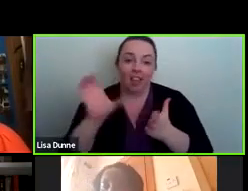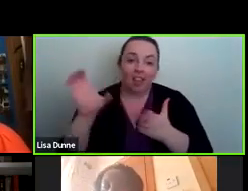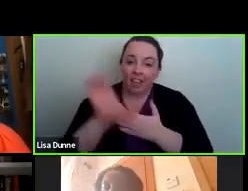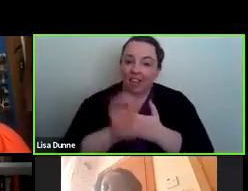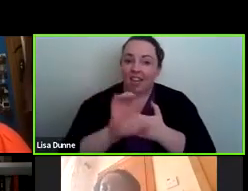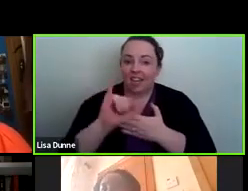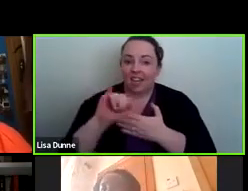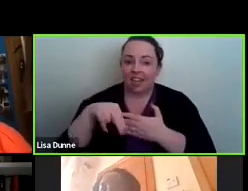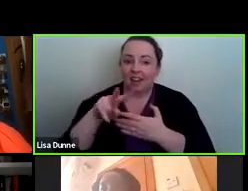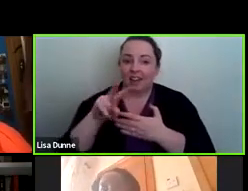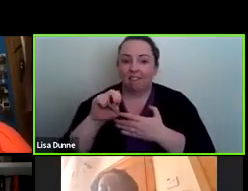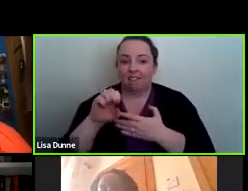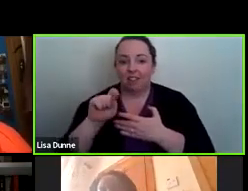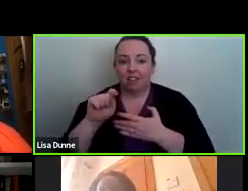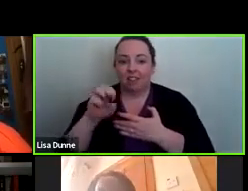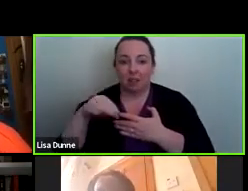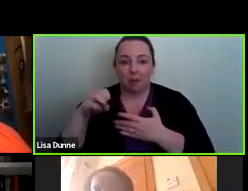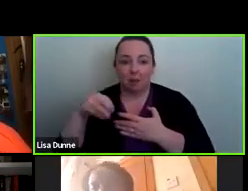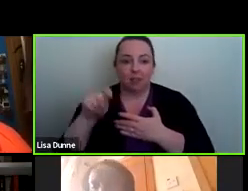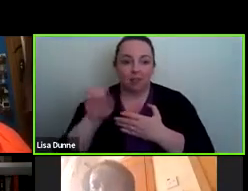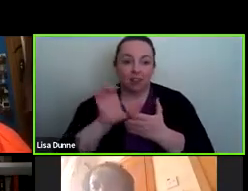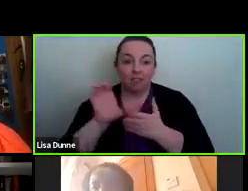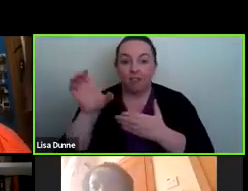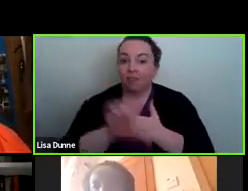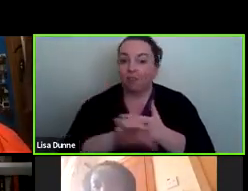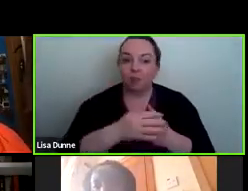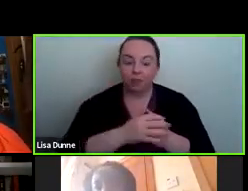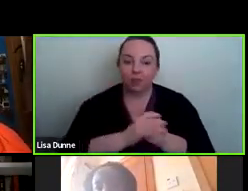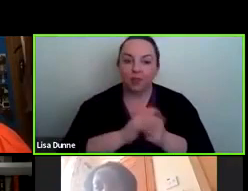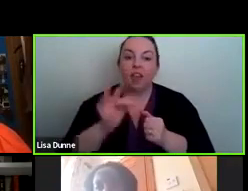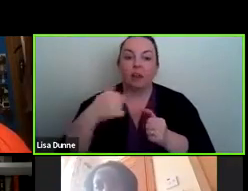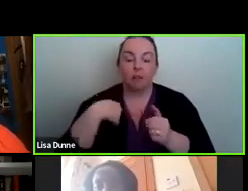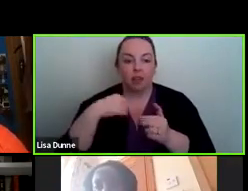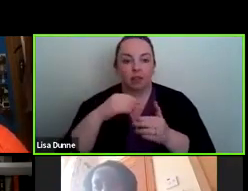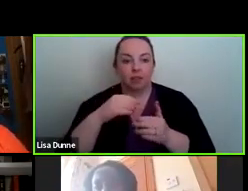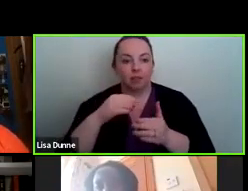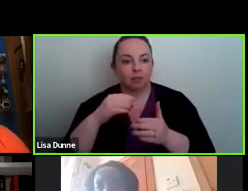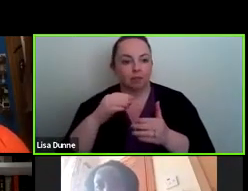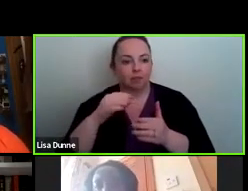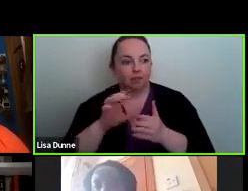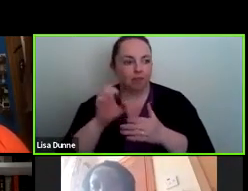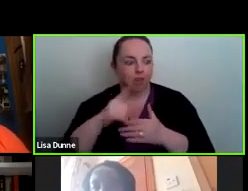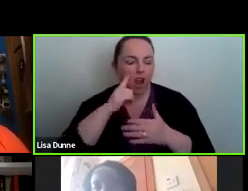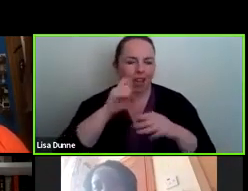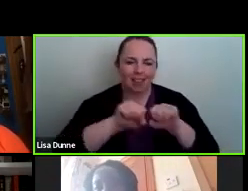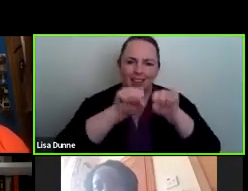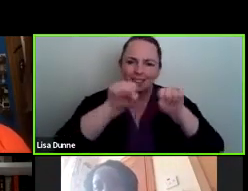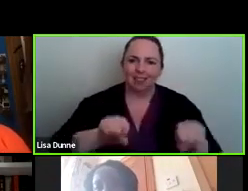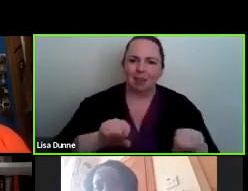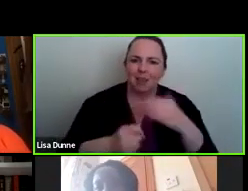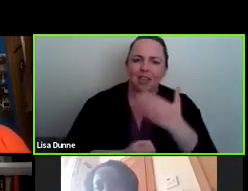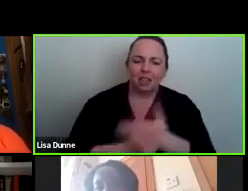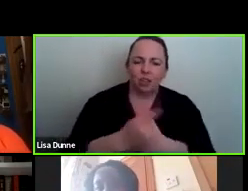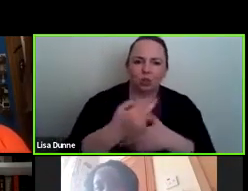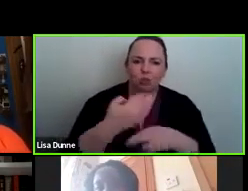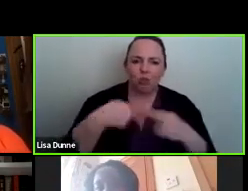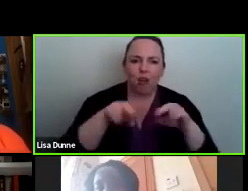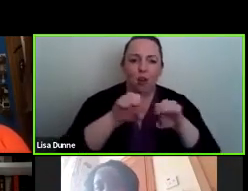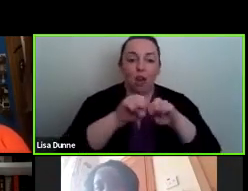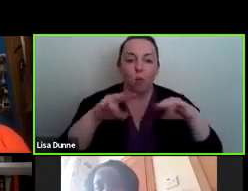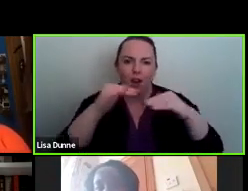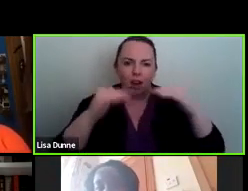Investment, absolutely. If we invest in addressing the systemic issues around inequalities and poverty,